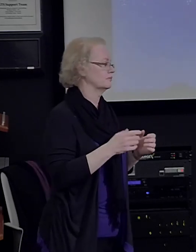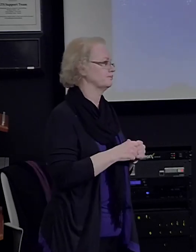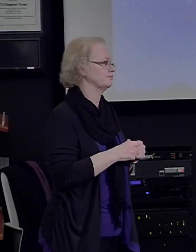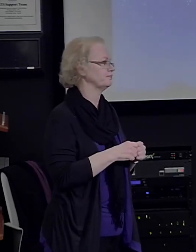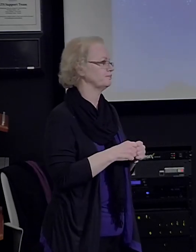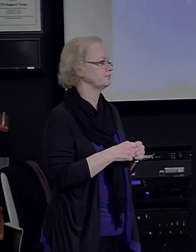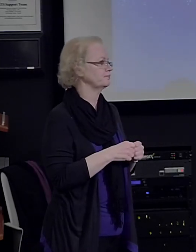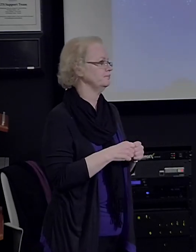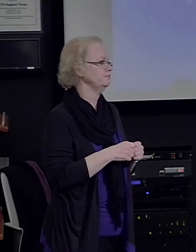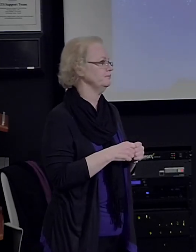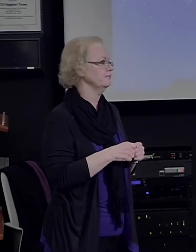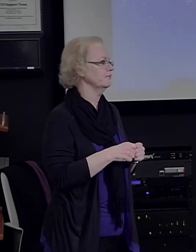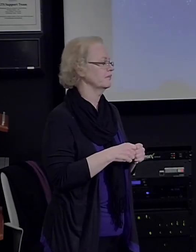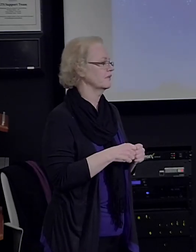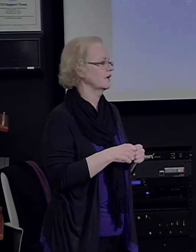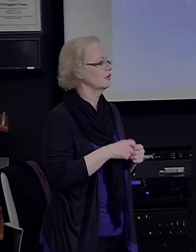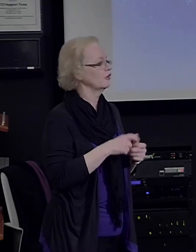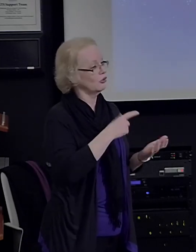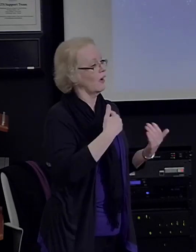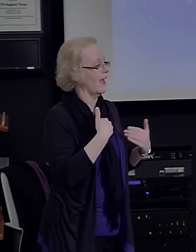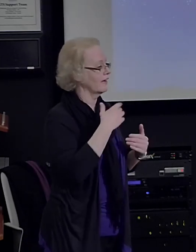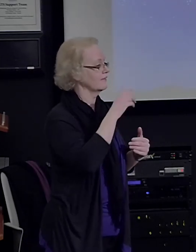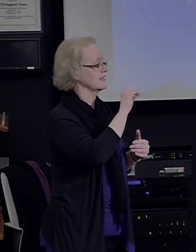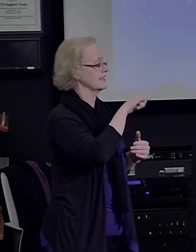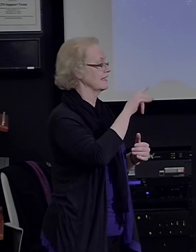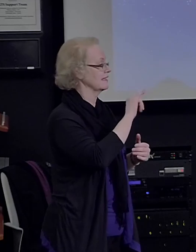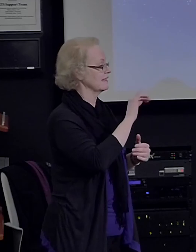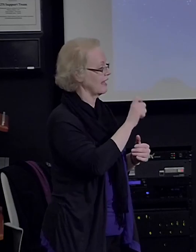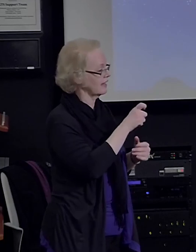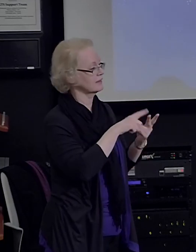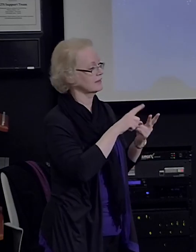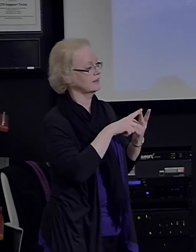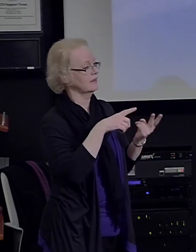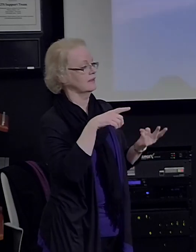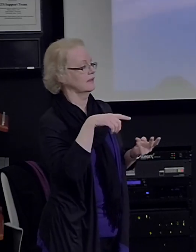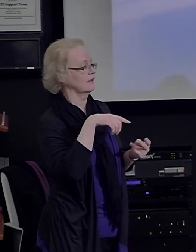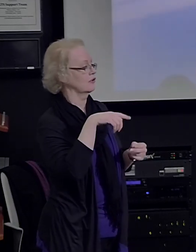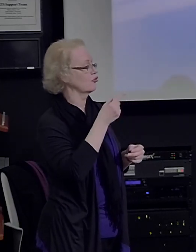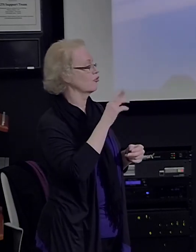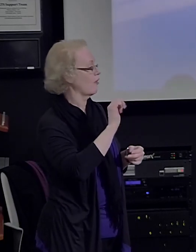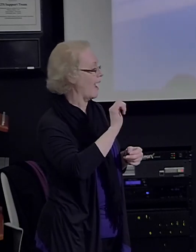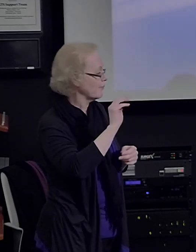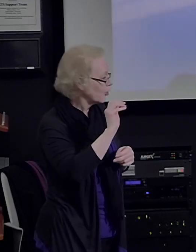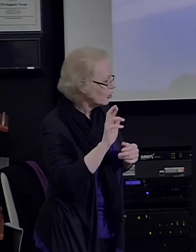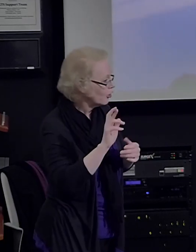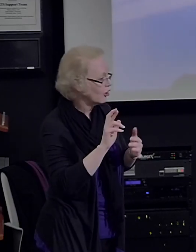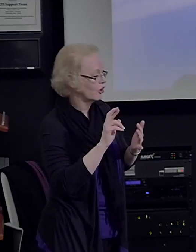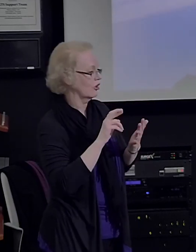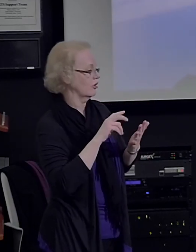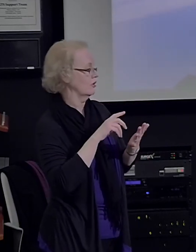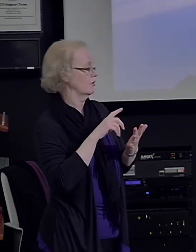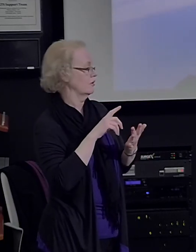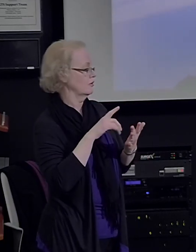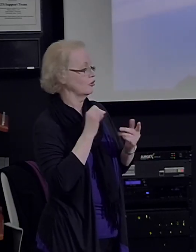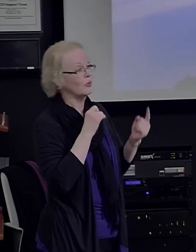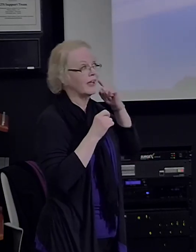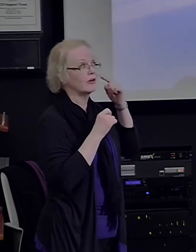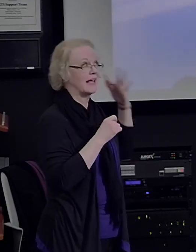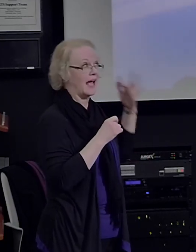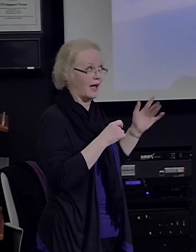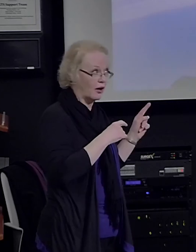um you know syntactic information and grammatical information and if you hear the sound if you if you perceive um